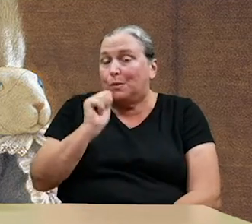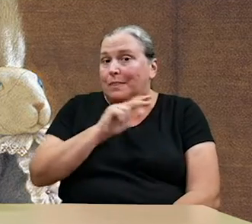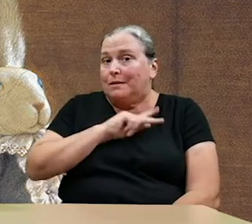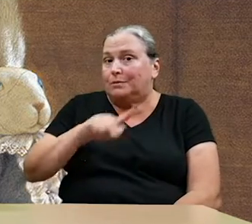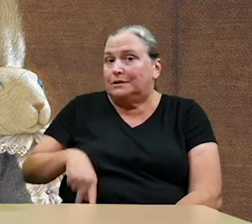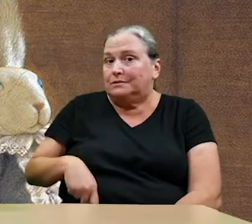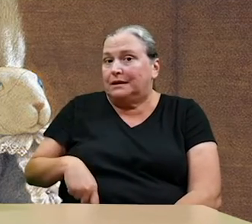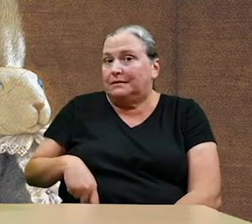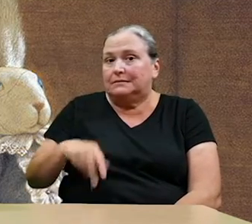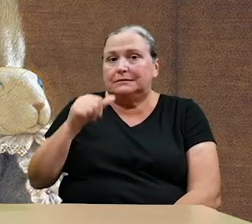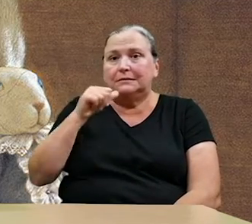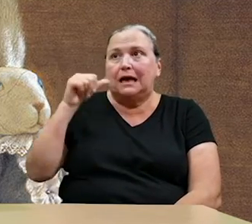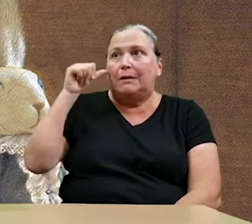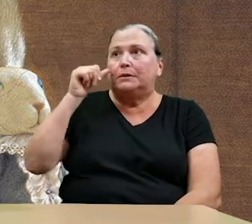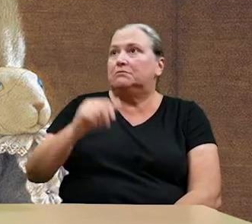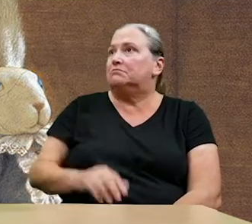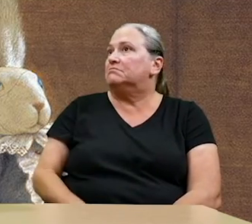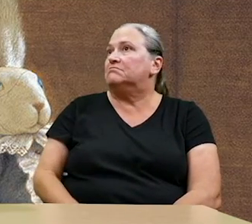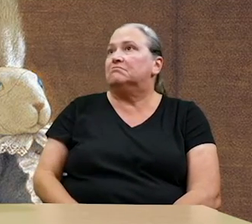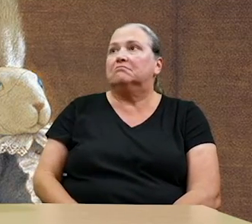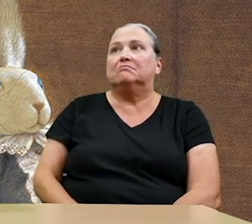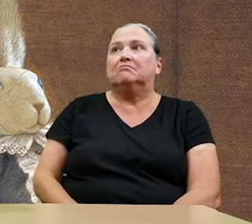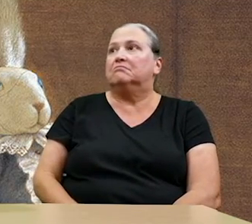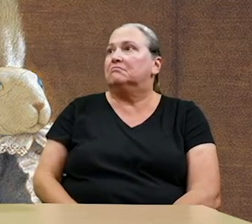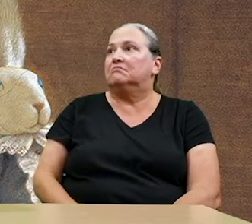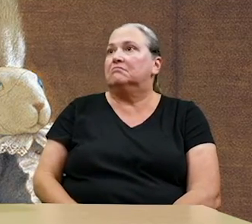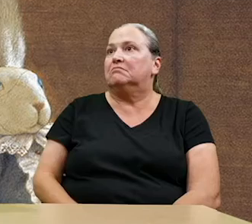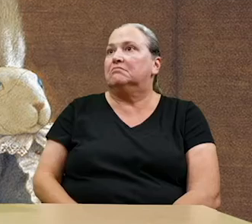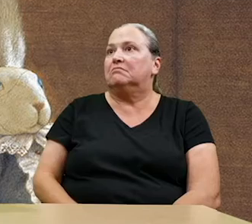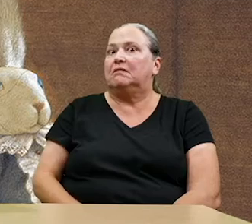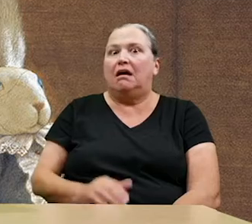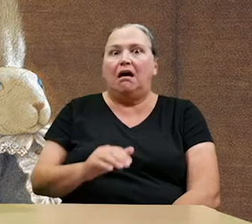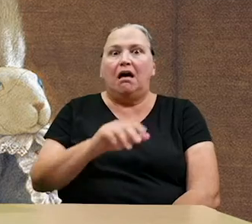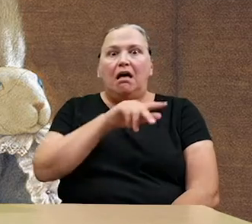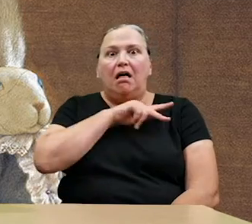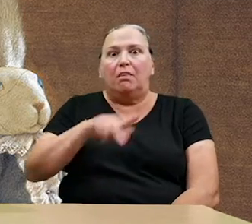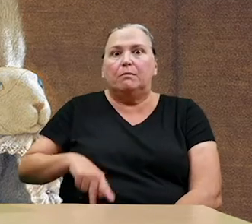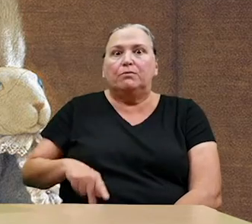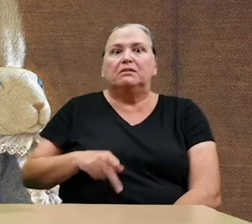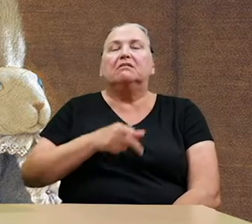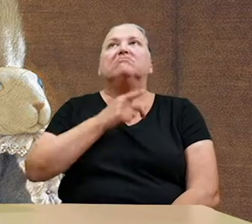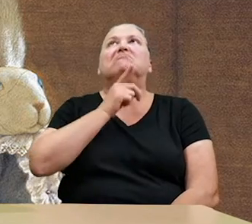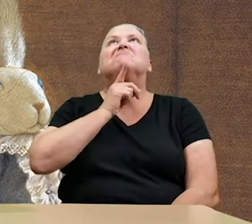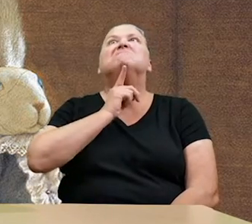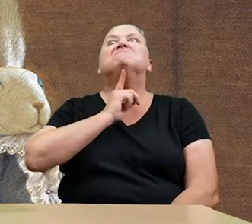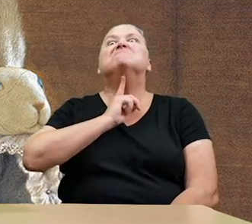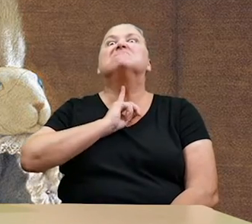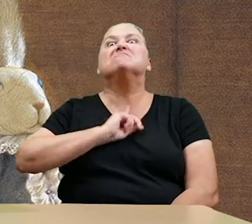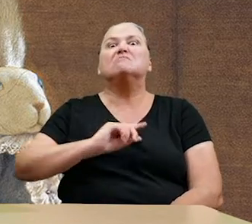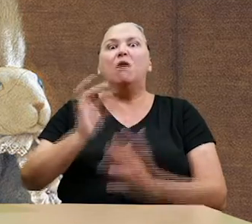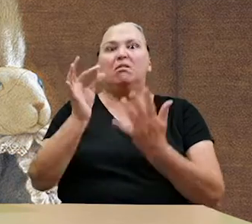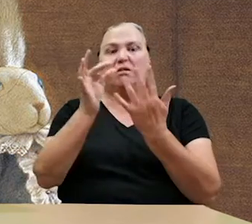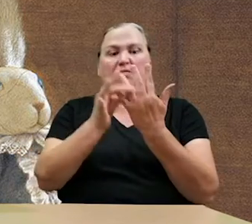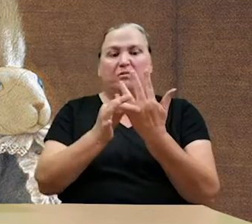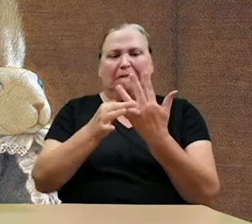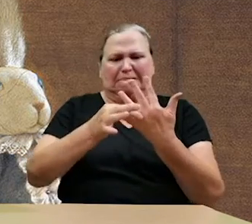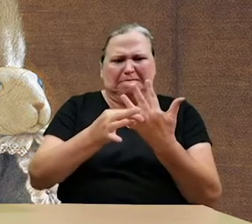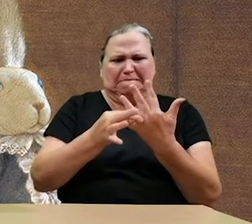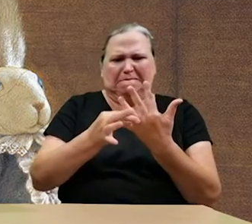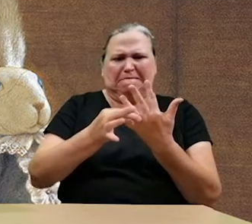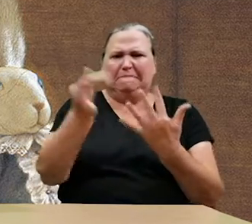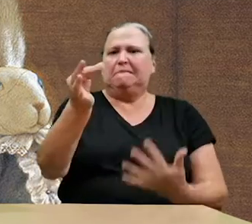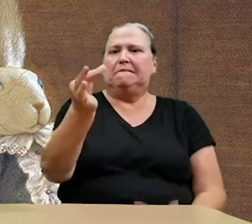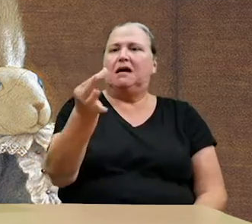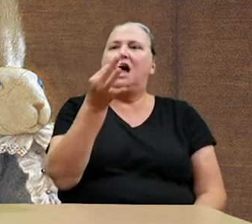shook her head. She swallowed the ring. She took it from her finger